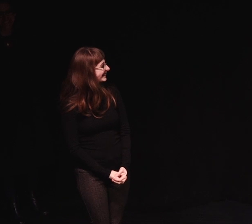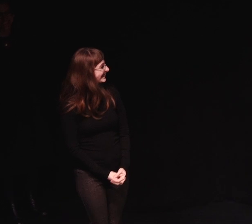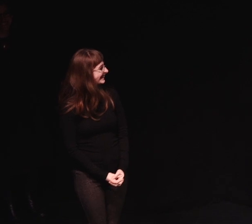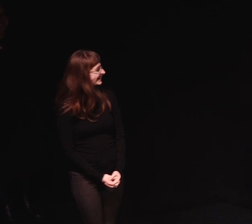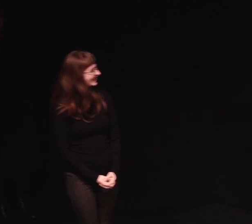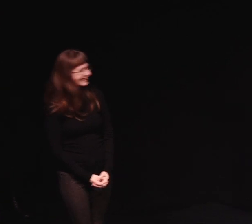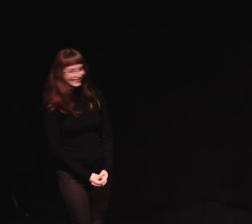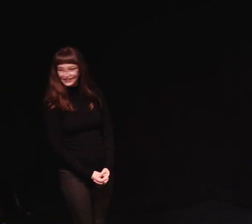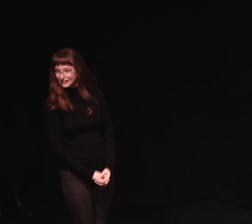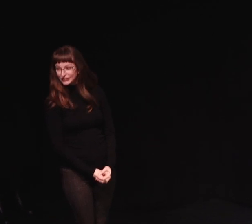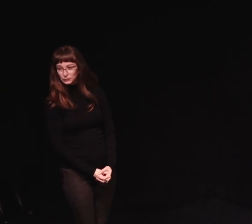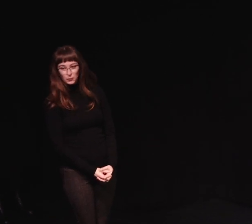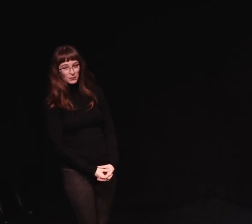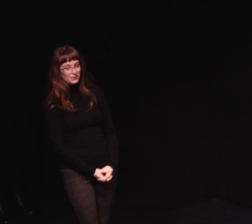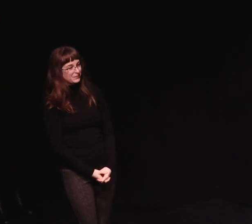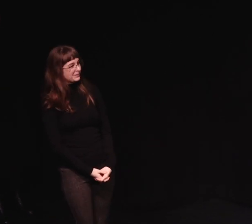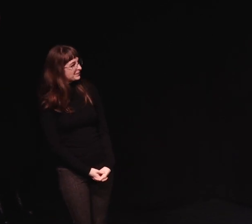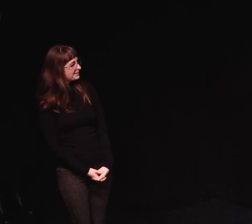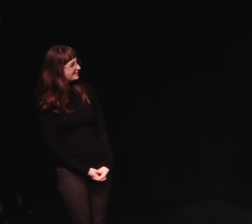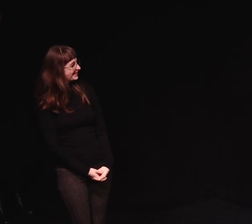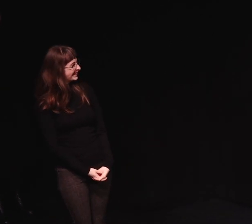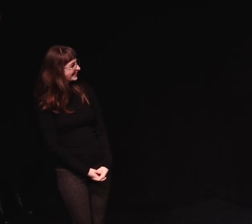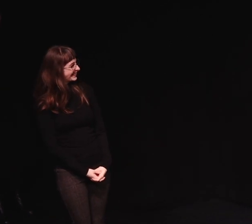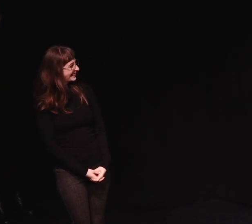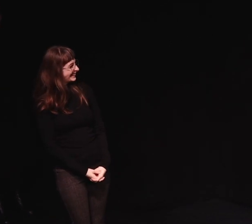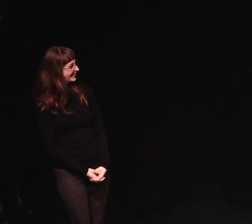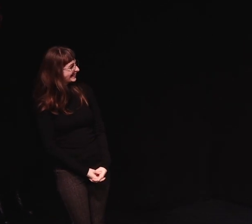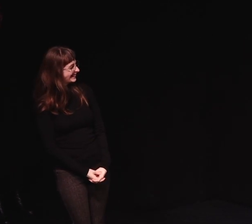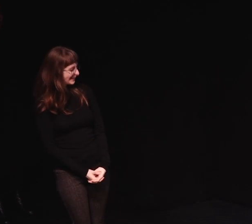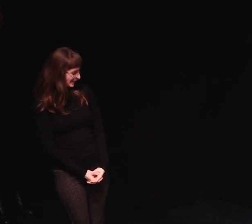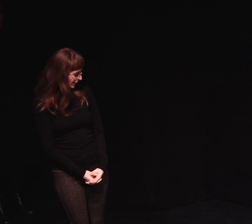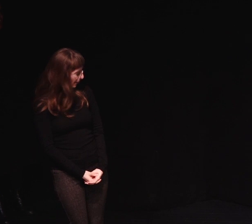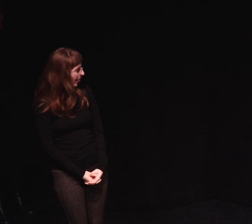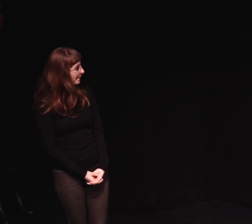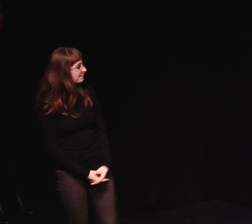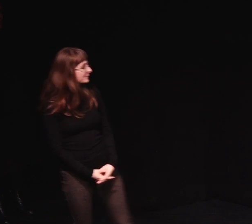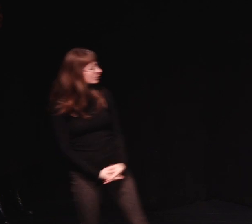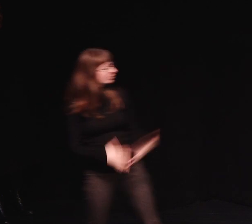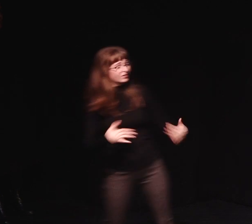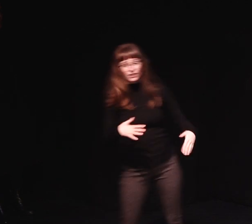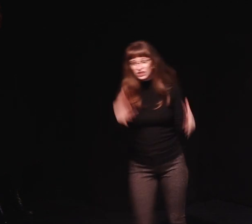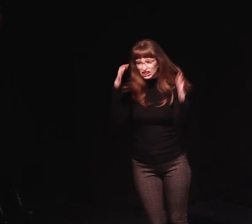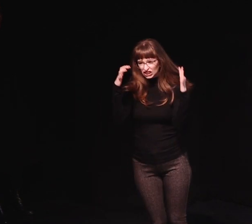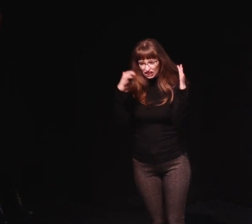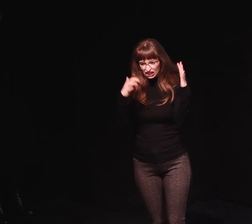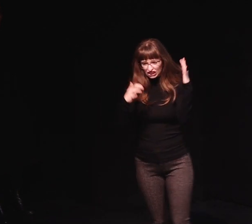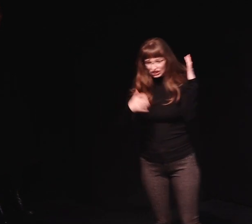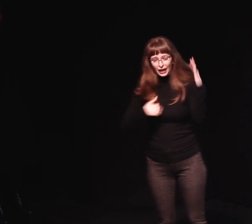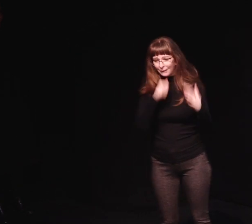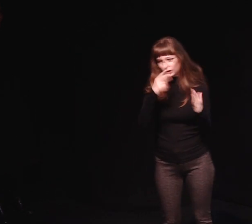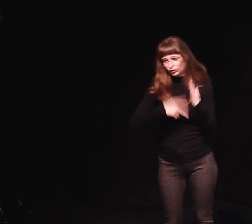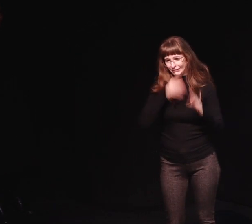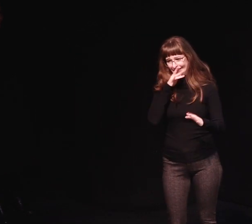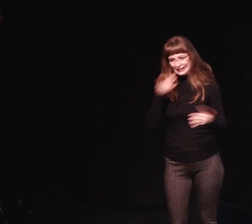It It's a very long citation. We're not reading it right now.